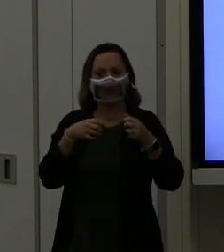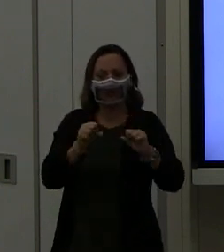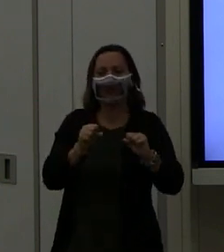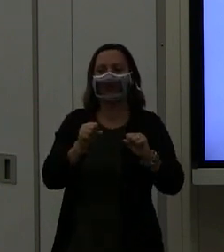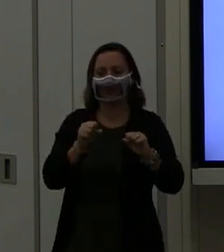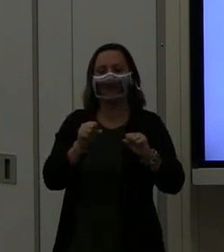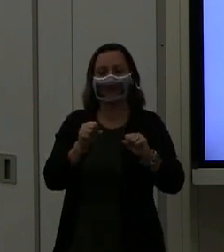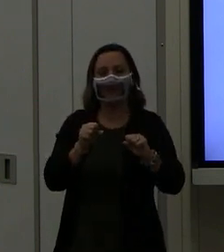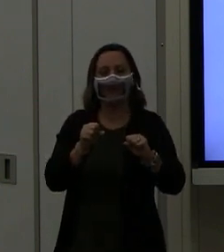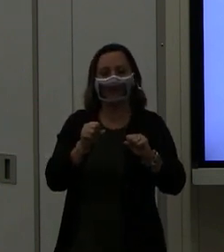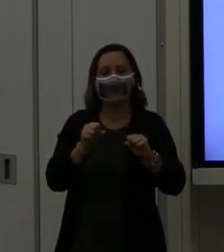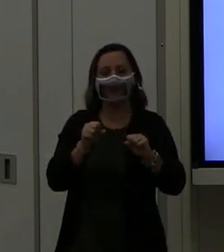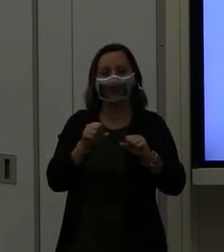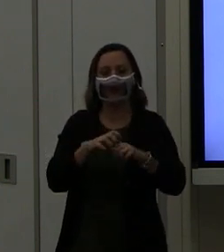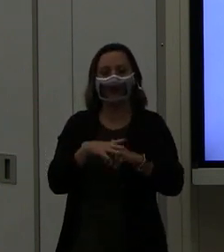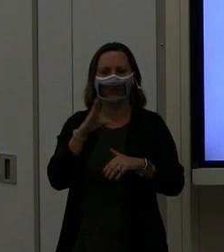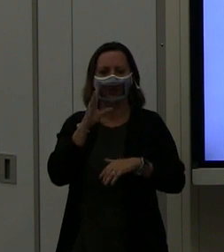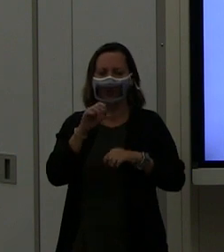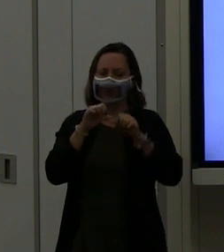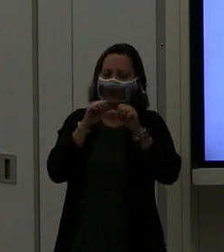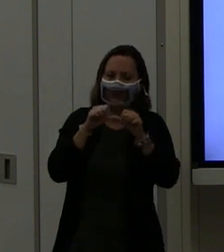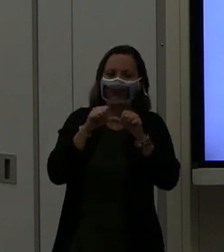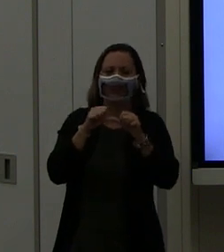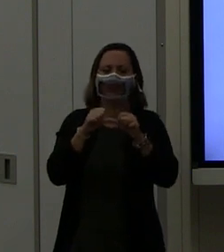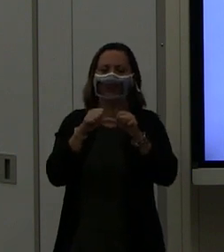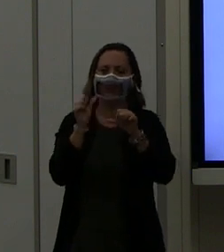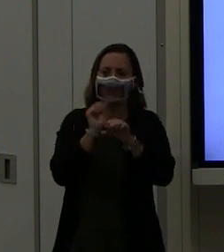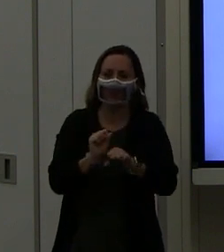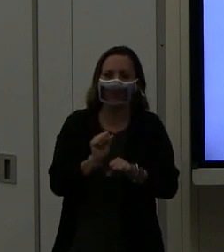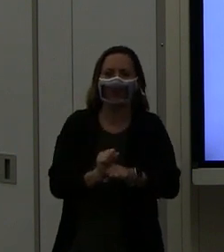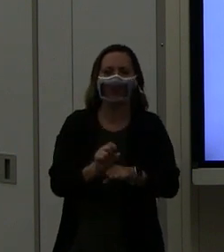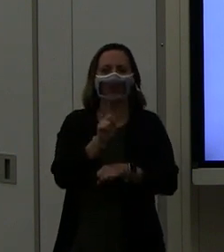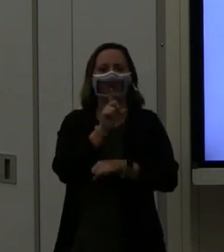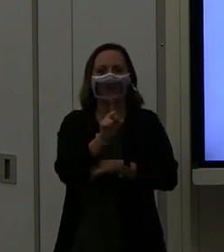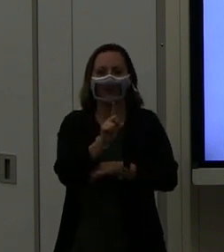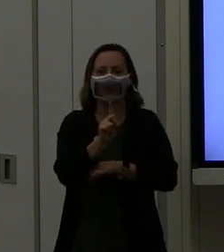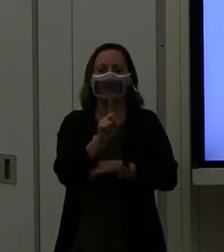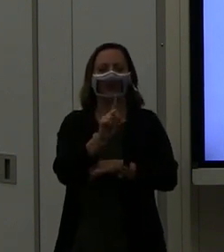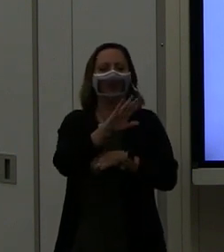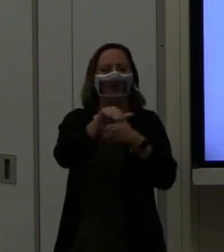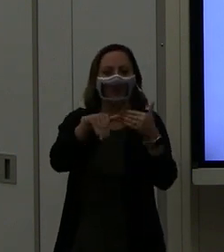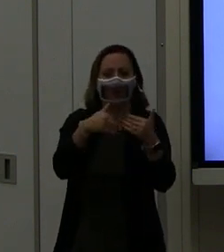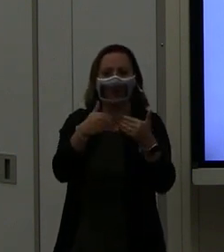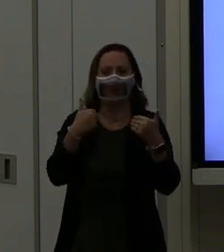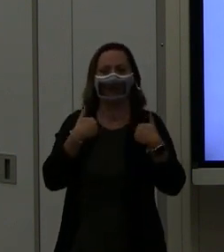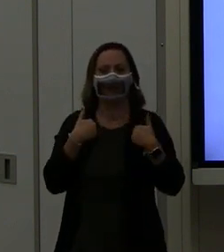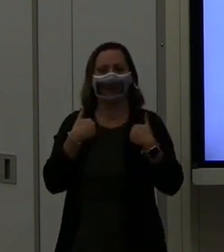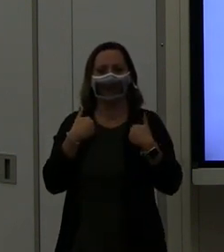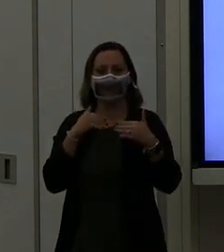kindergartners, and so they continued to work to make sure that everybody had access to learning.